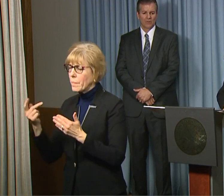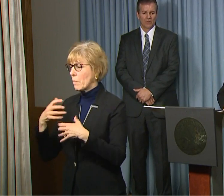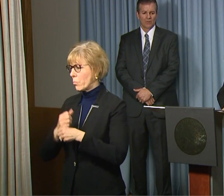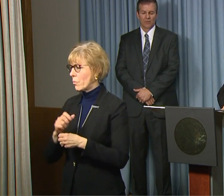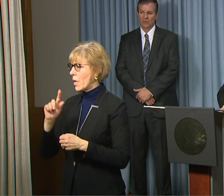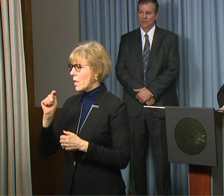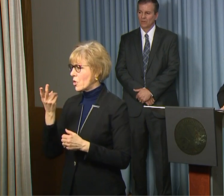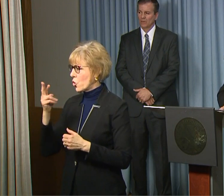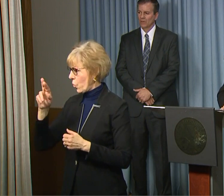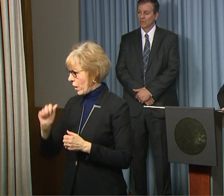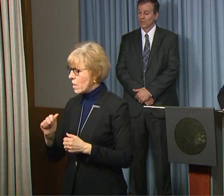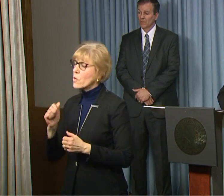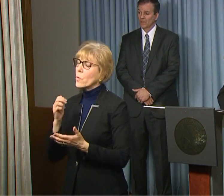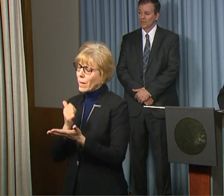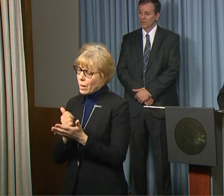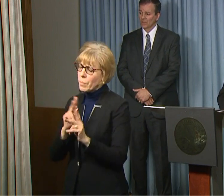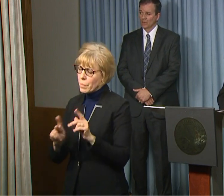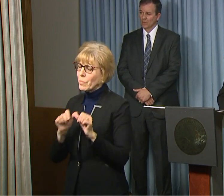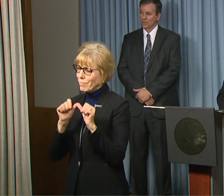housed.